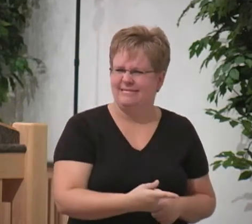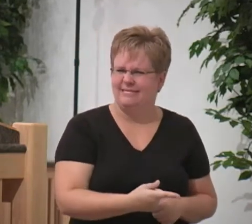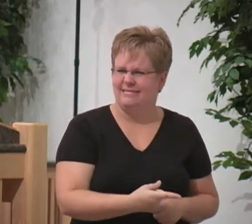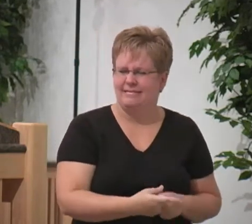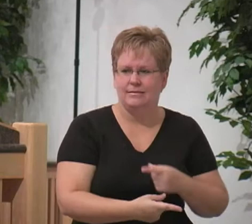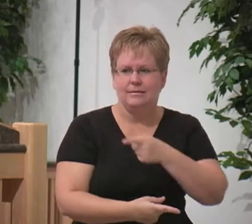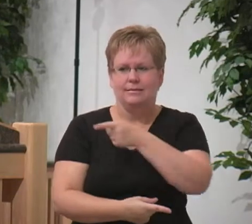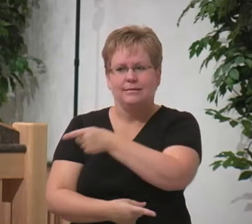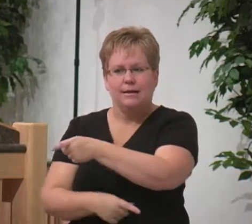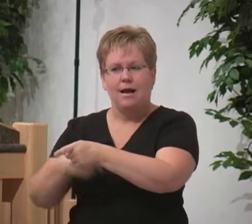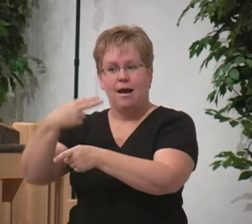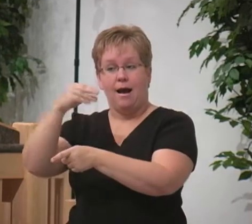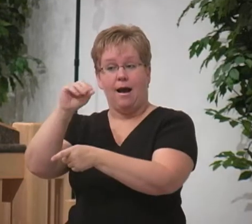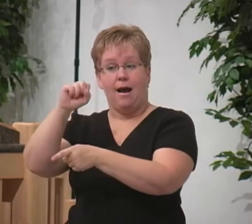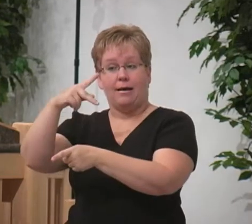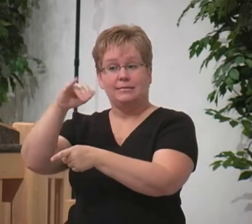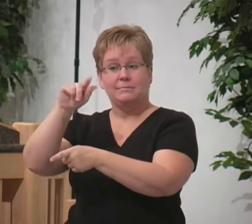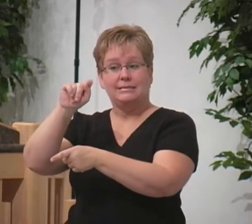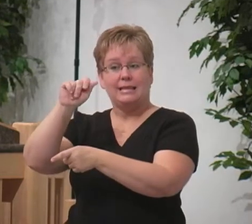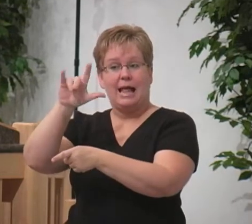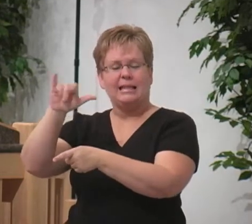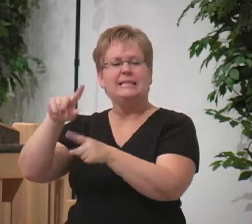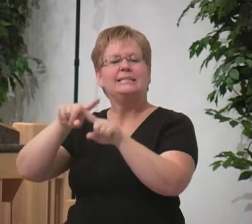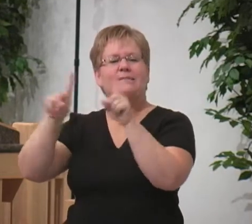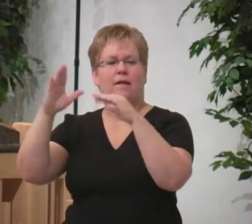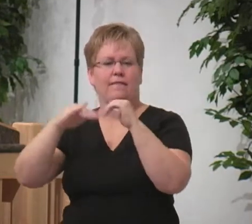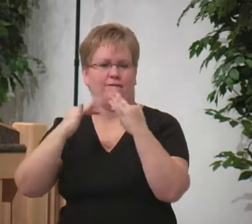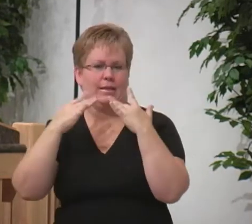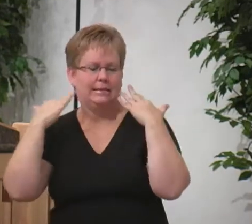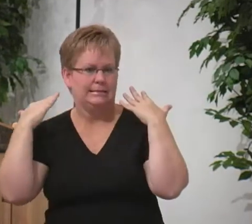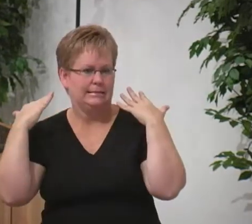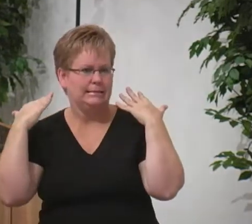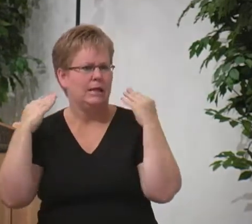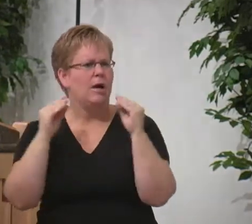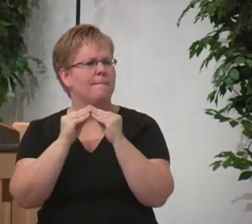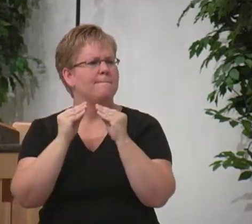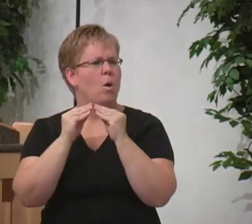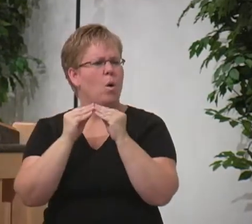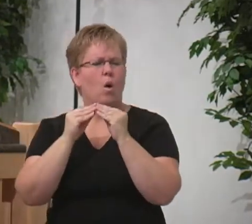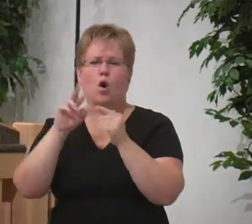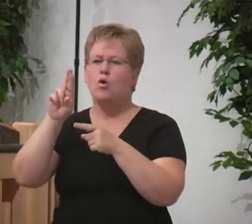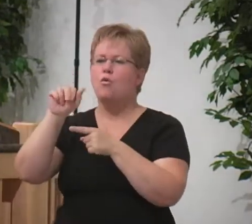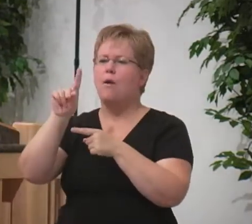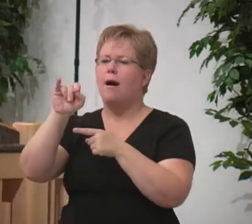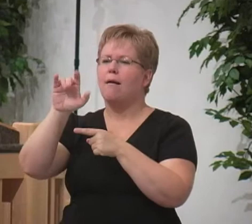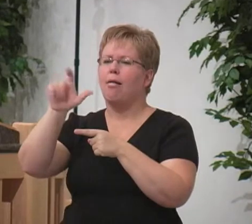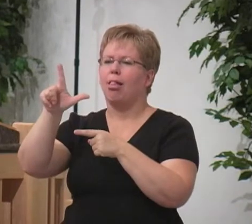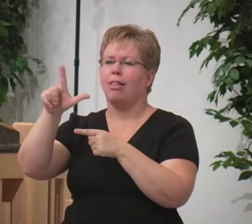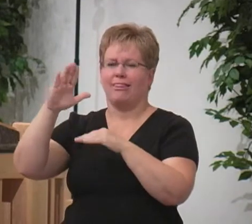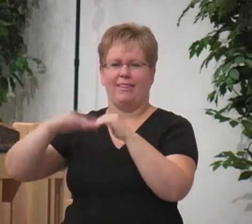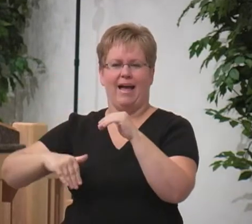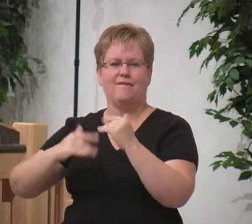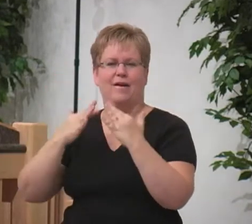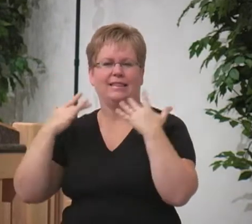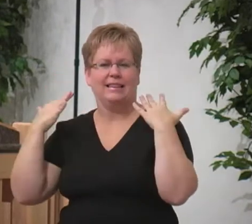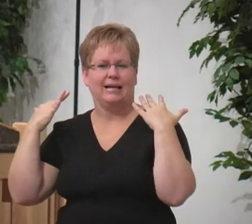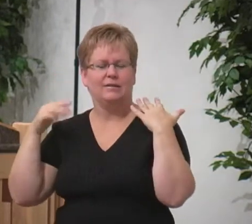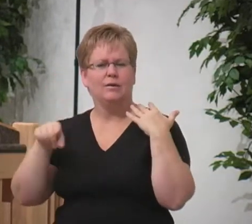Hospitality is something different than friendliness. It's something that is more radical than friendliness, and it's more radical because it's